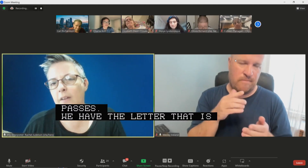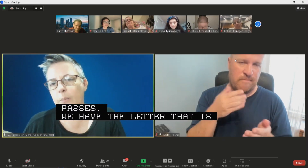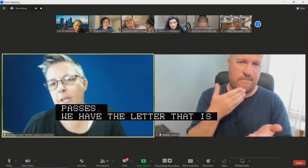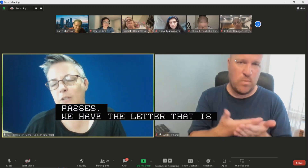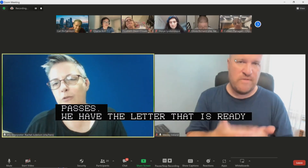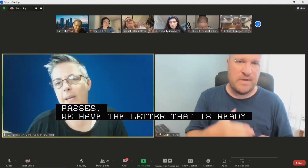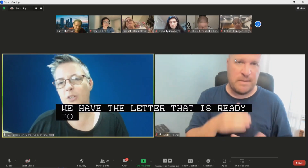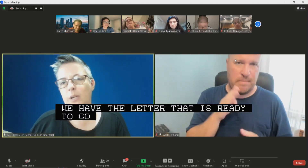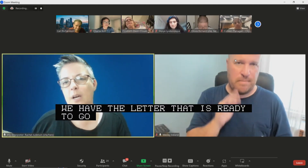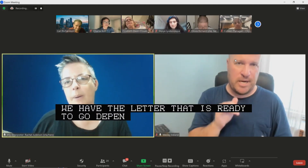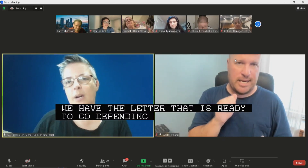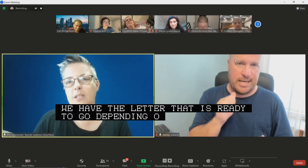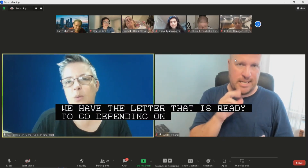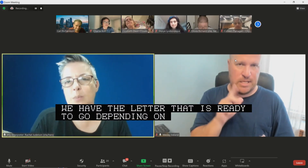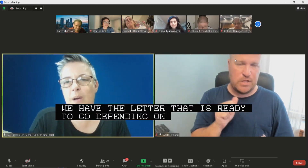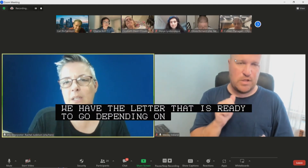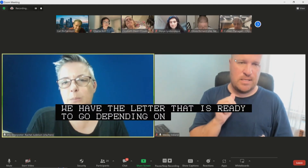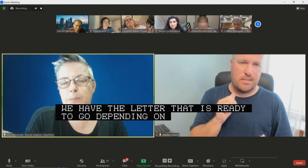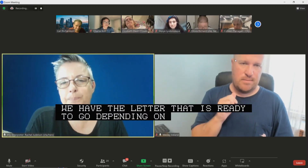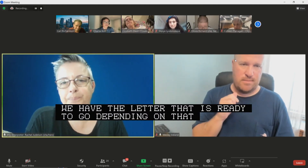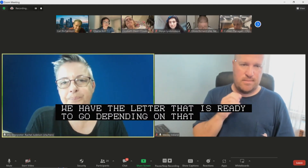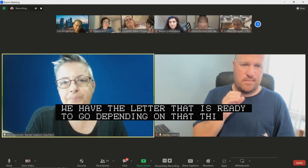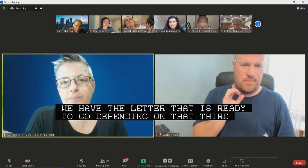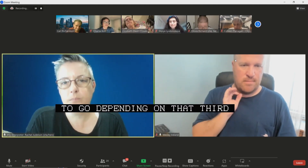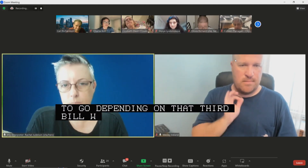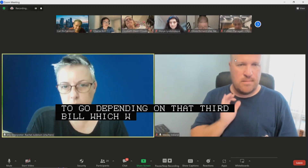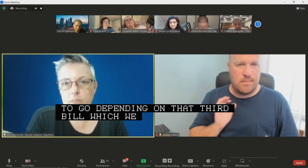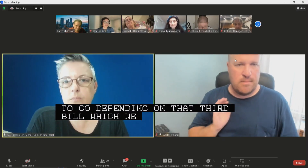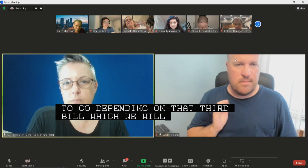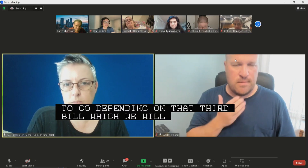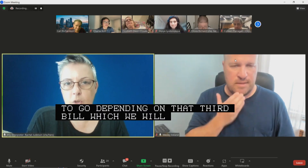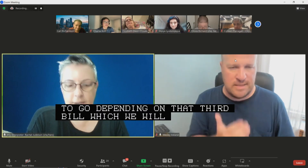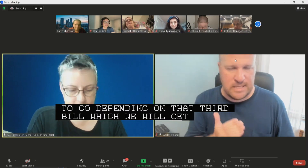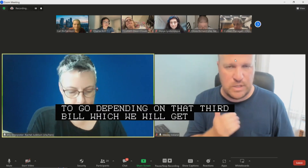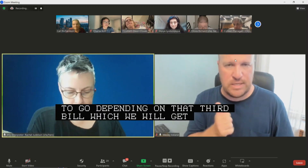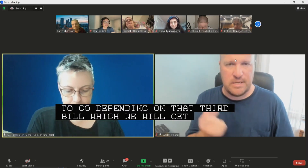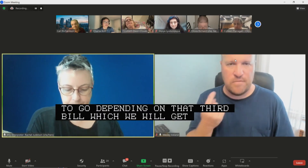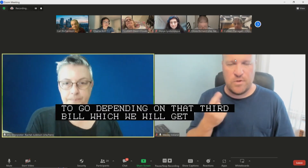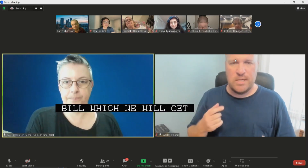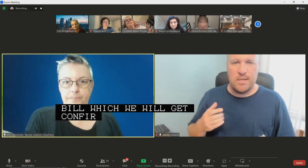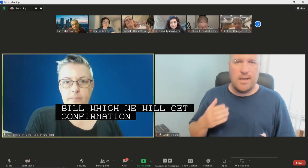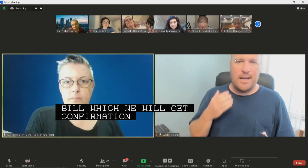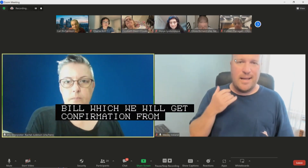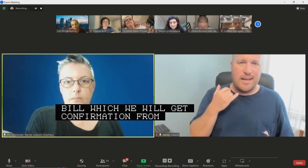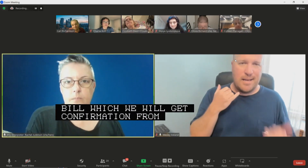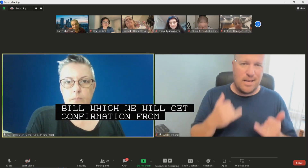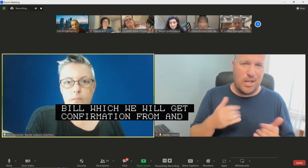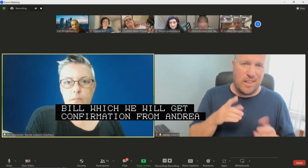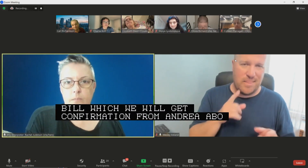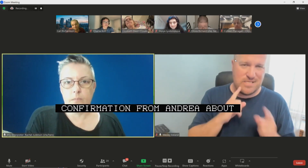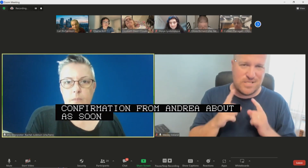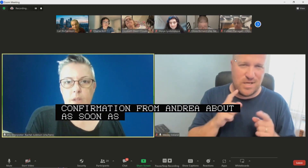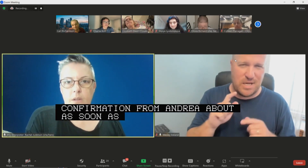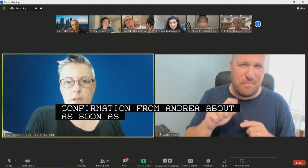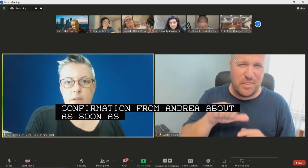we will get confirmation from Andrea about as soon as possible. Great.